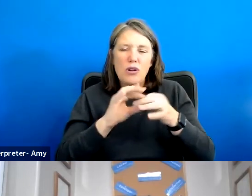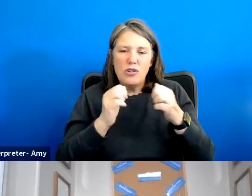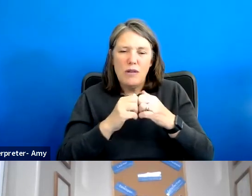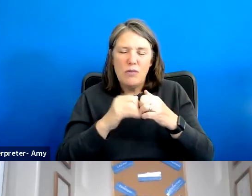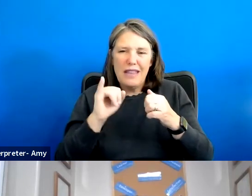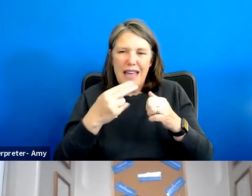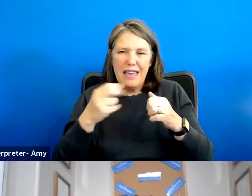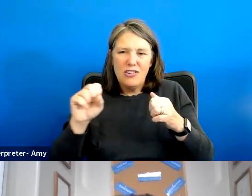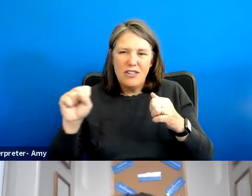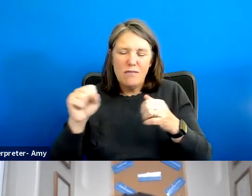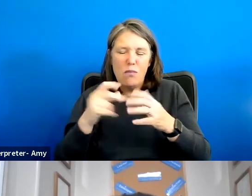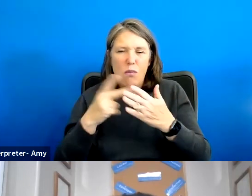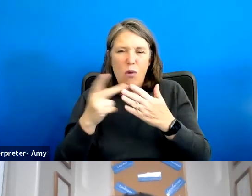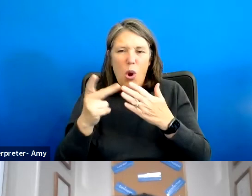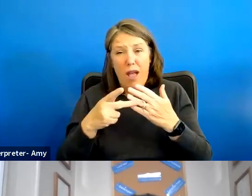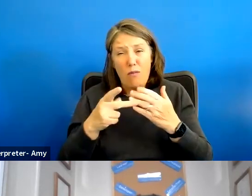IHSS program that